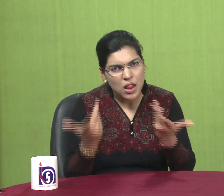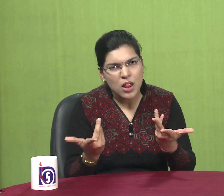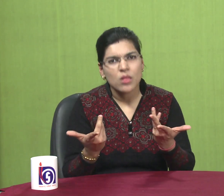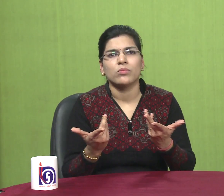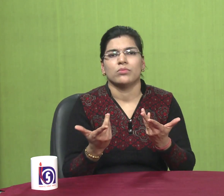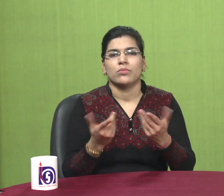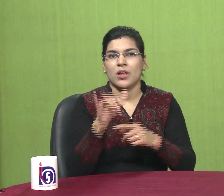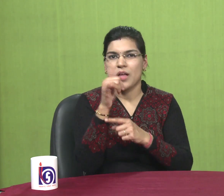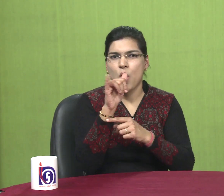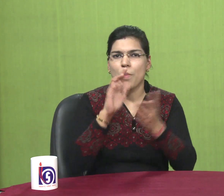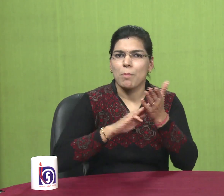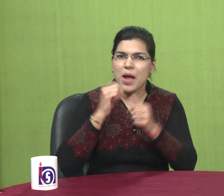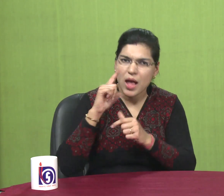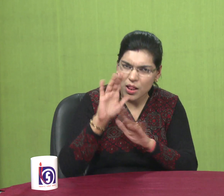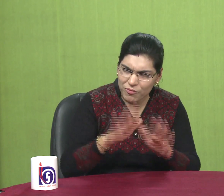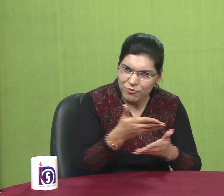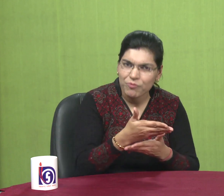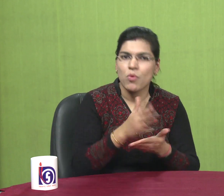Gmail, Yahoo Mail,